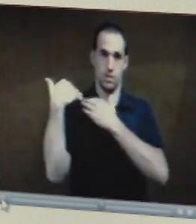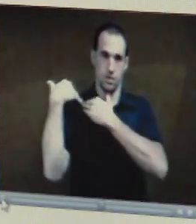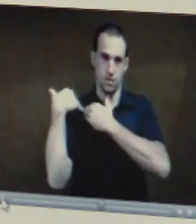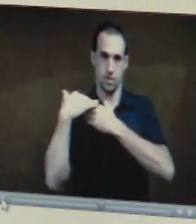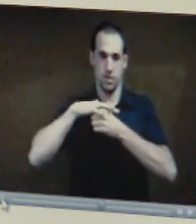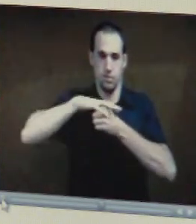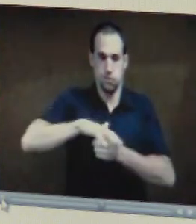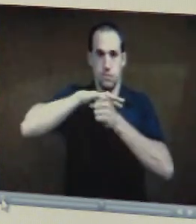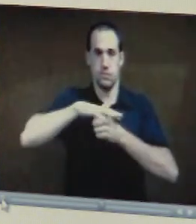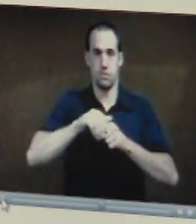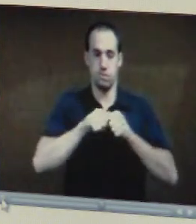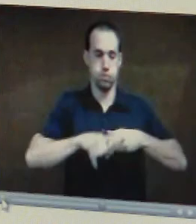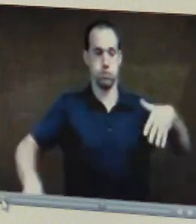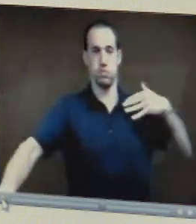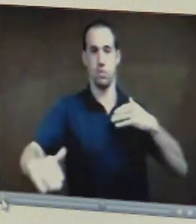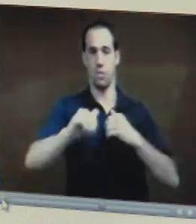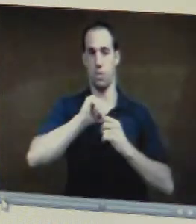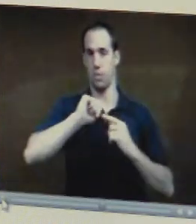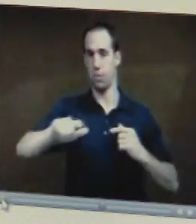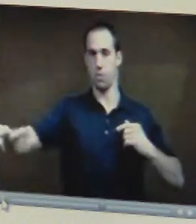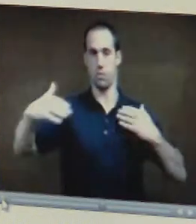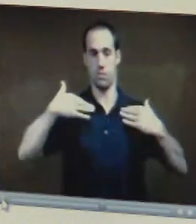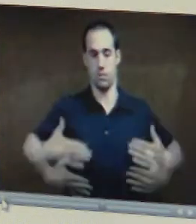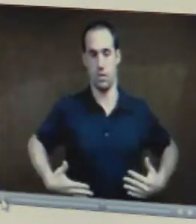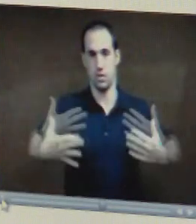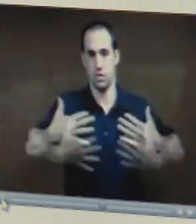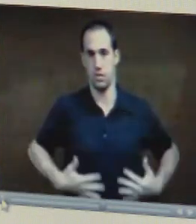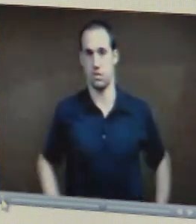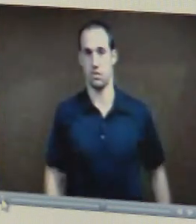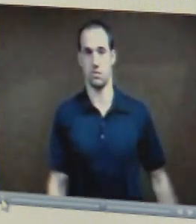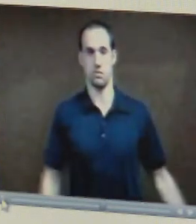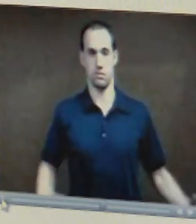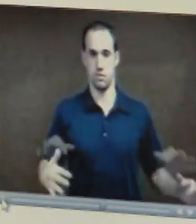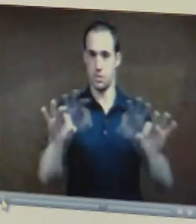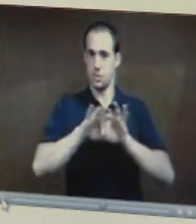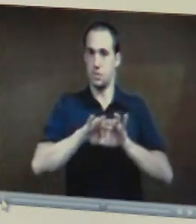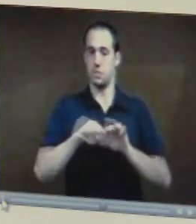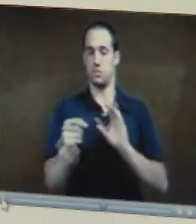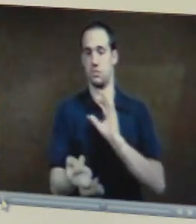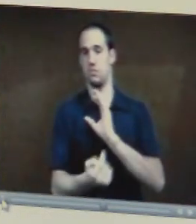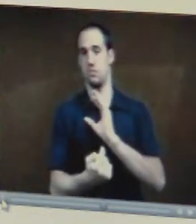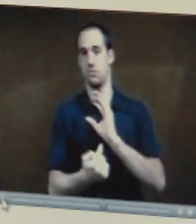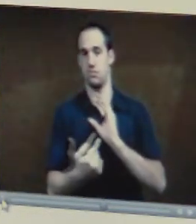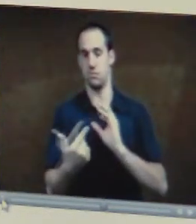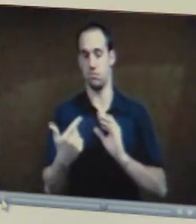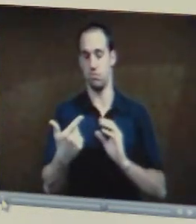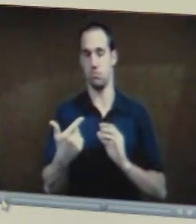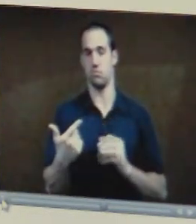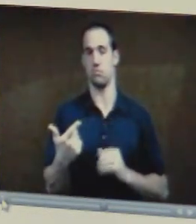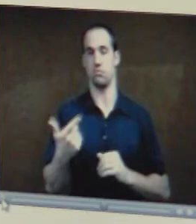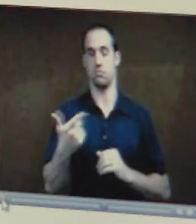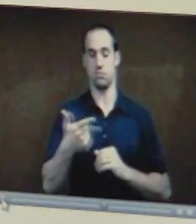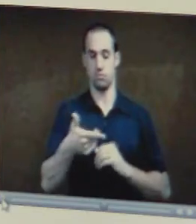It's got a big responsibility. It's got to work hard to pump all the blood through the system.